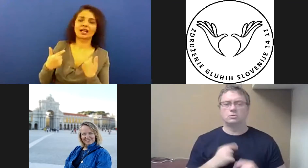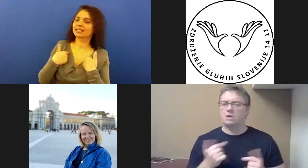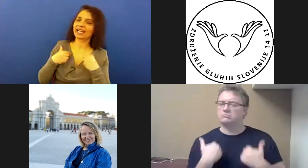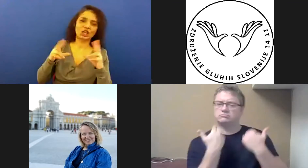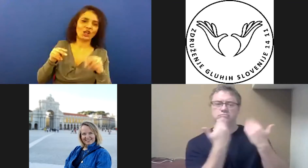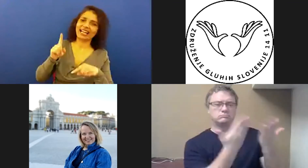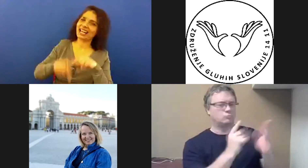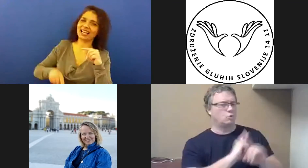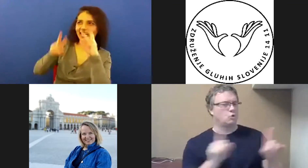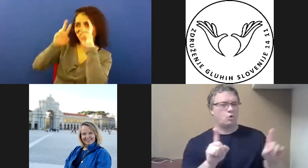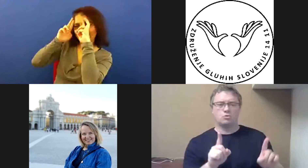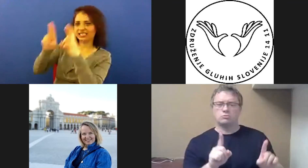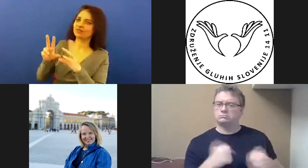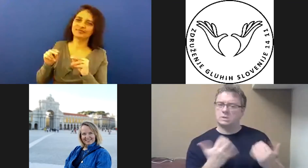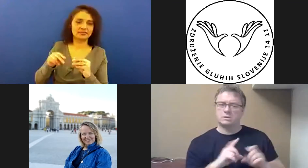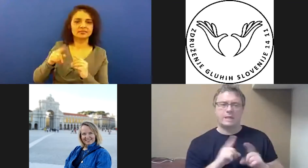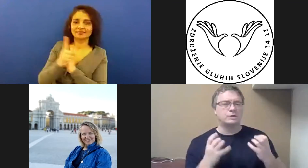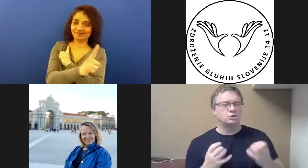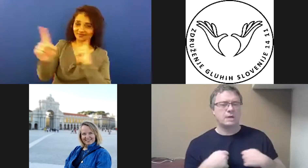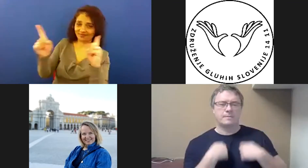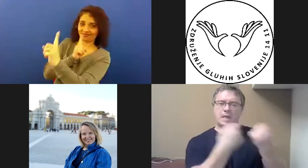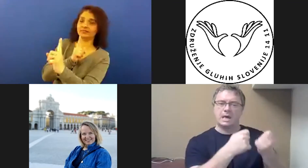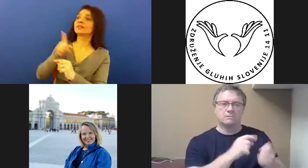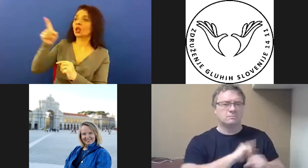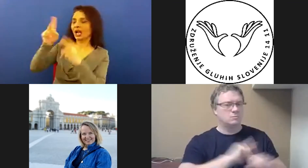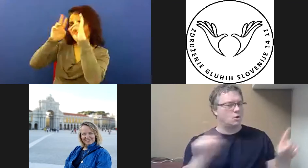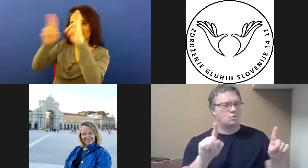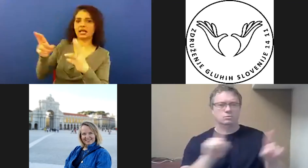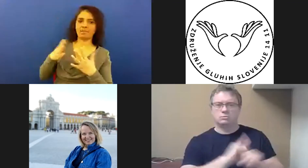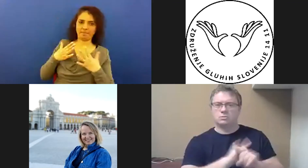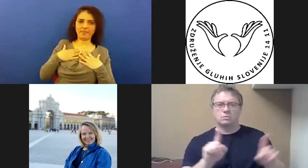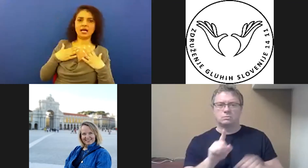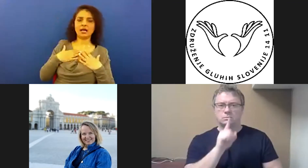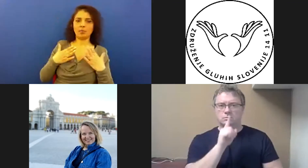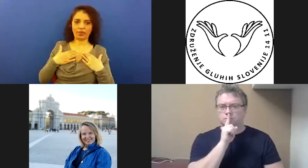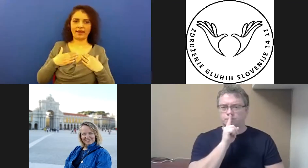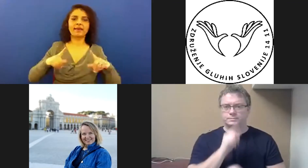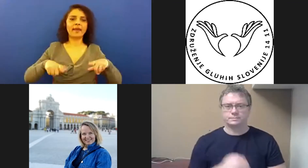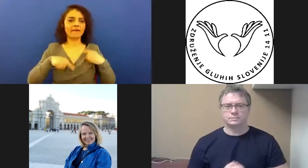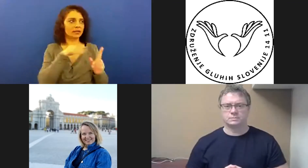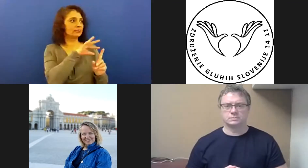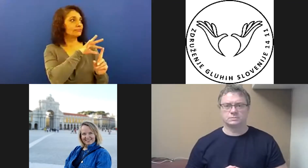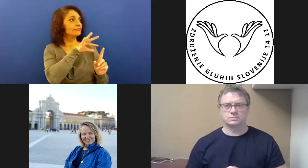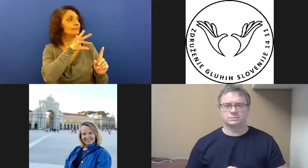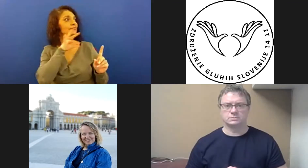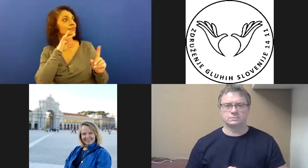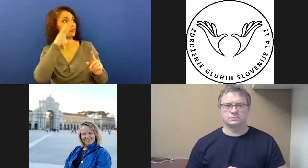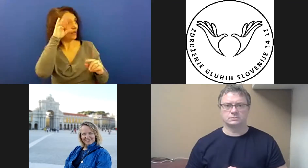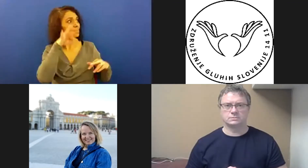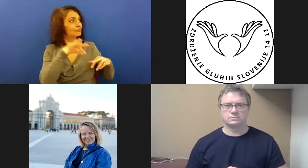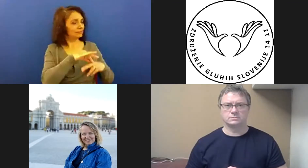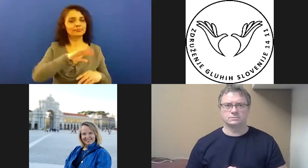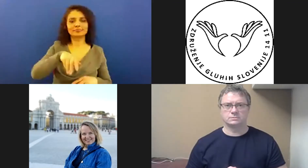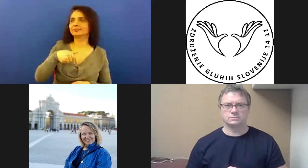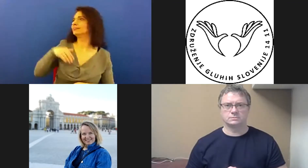And I couldn't do that. I did not want to respect that cultural tradition. I said, no, you have to respect